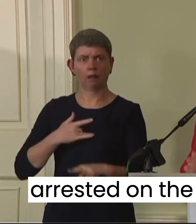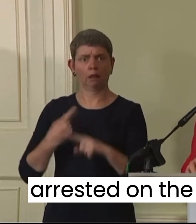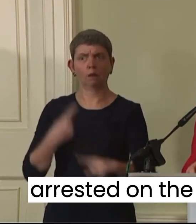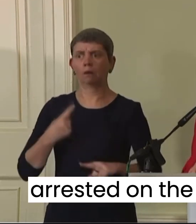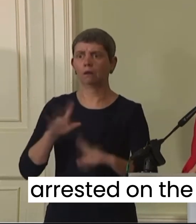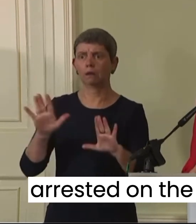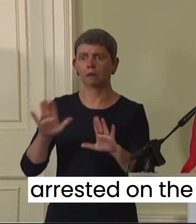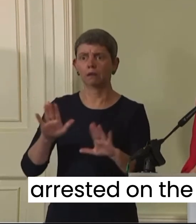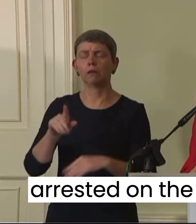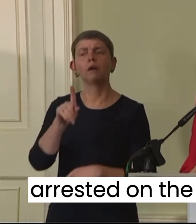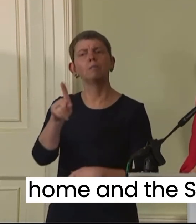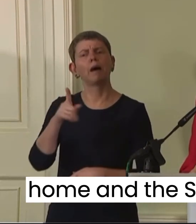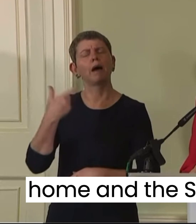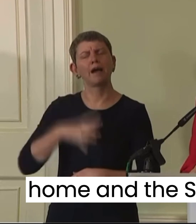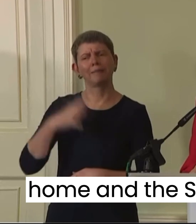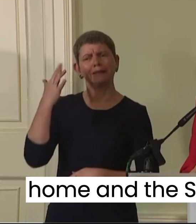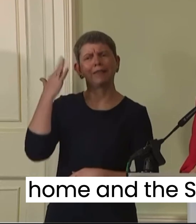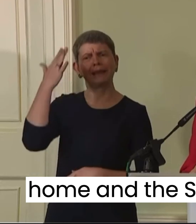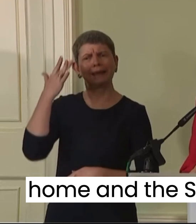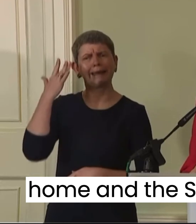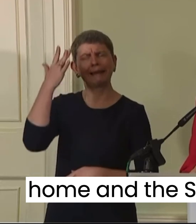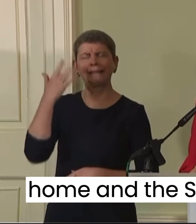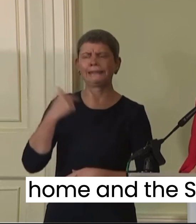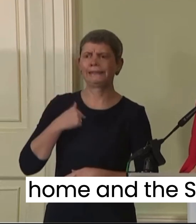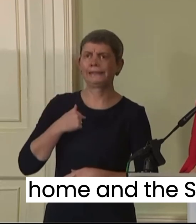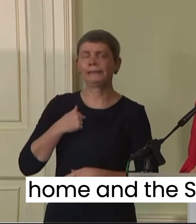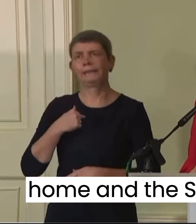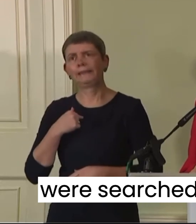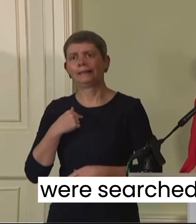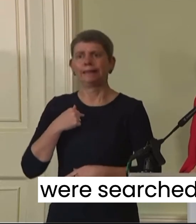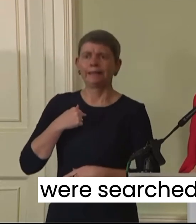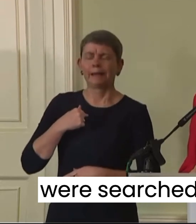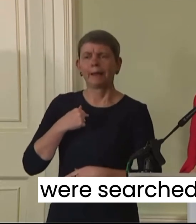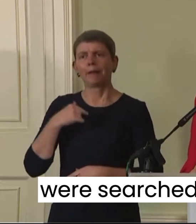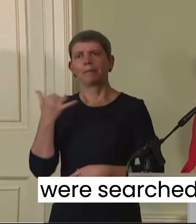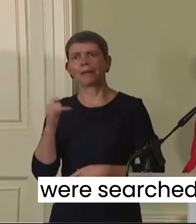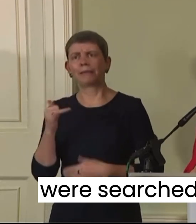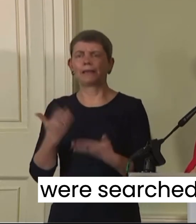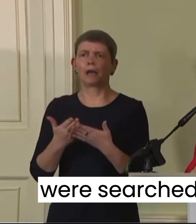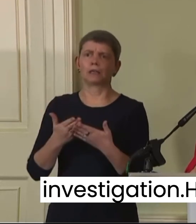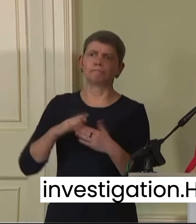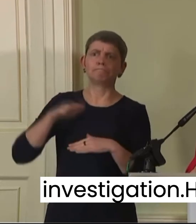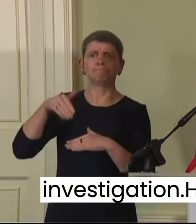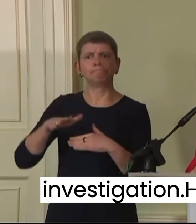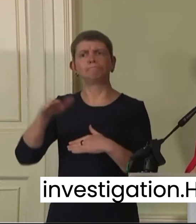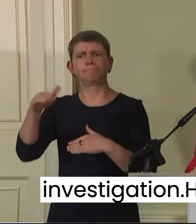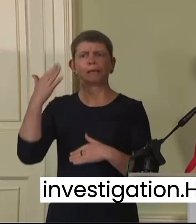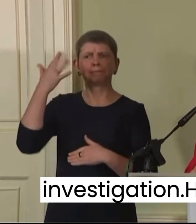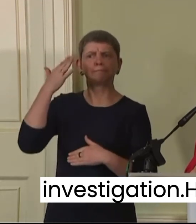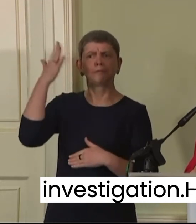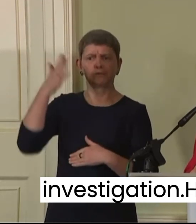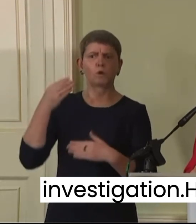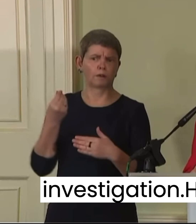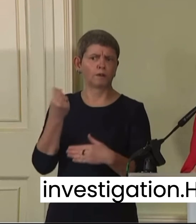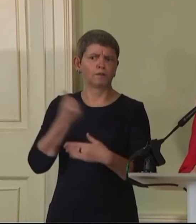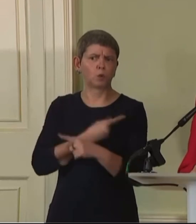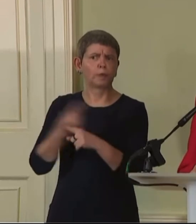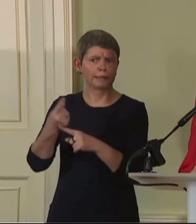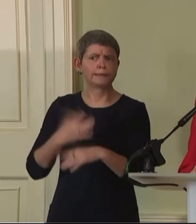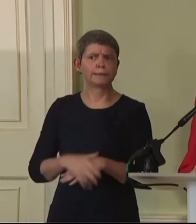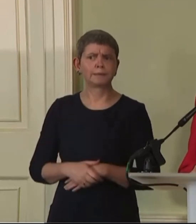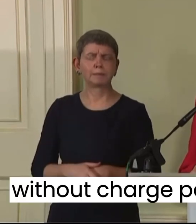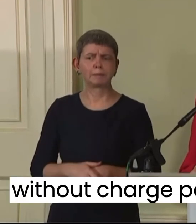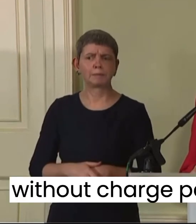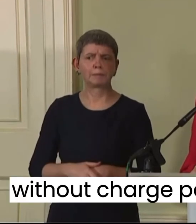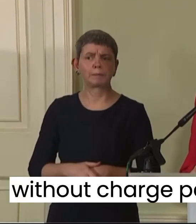arrested on the 5th of April while their home and the SNP's Edinburgh offices were searched as part of the police investigation. He was